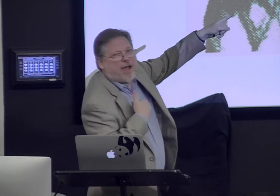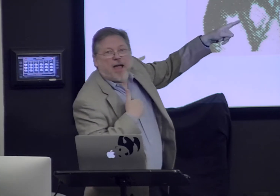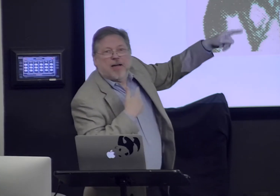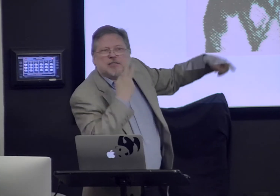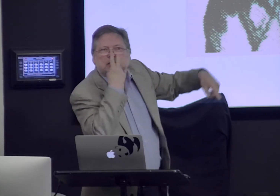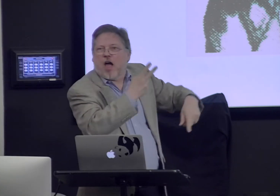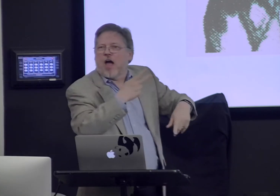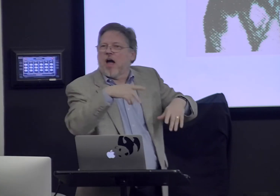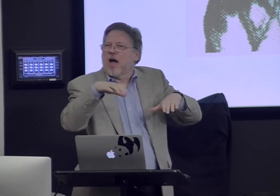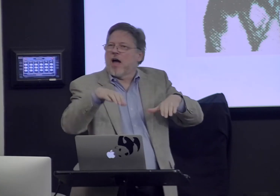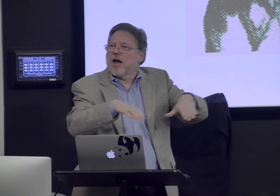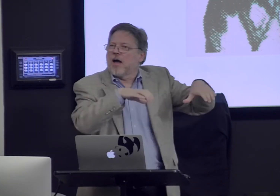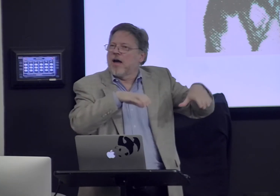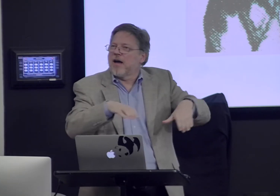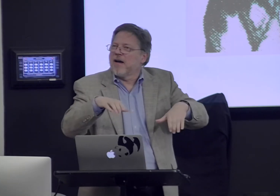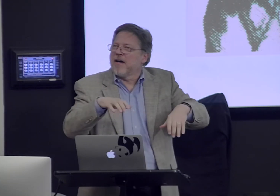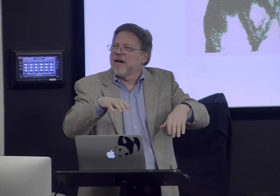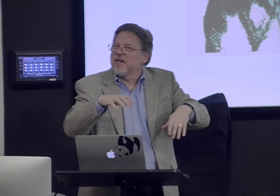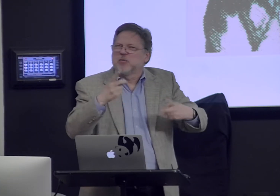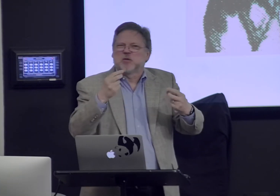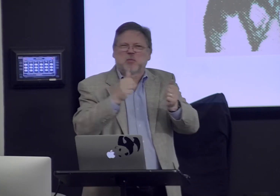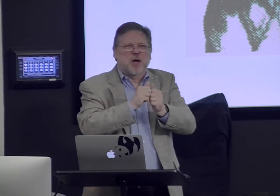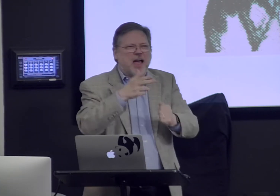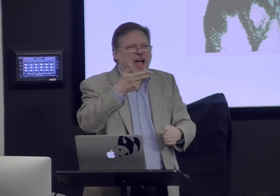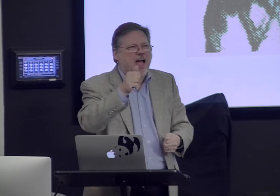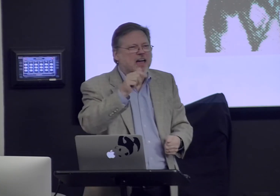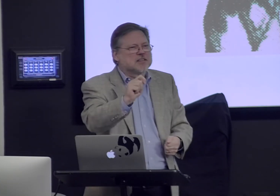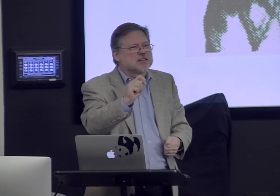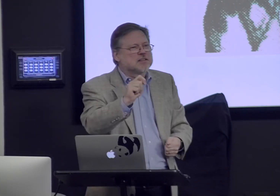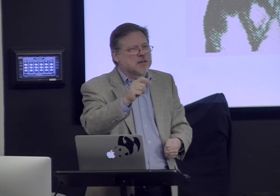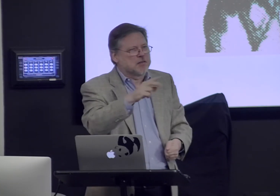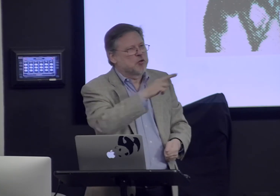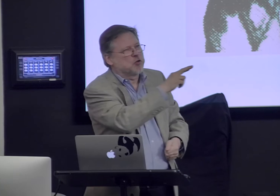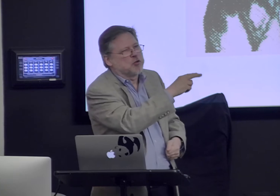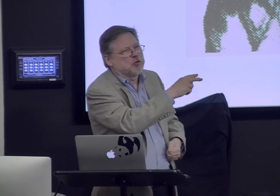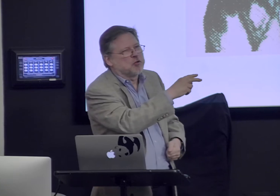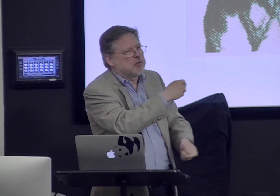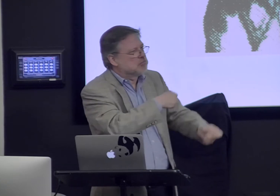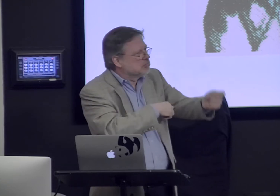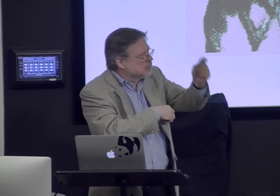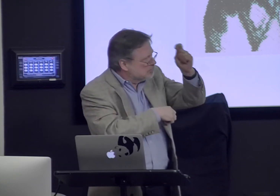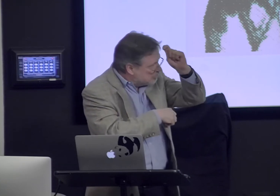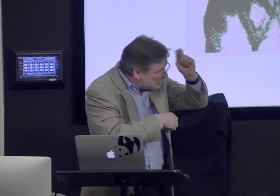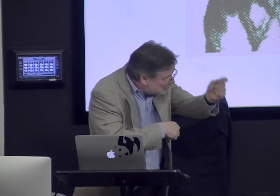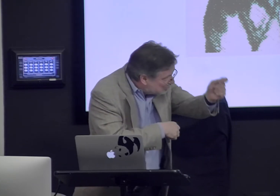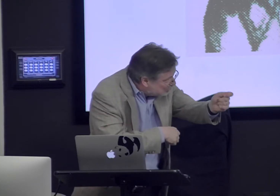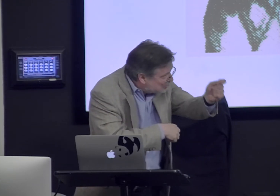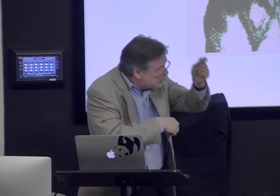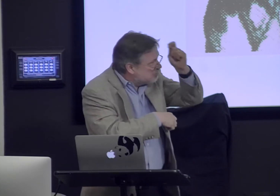the concrete object of a hat, but we also see a similar entry used in a more abstract way.